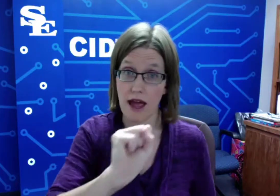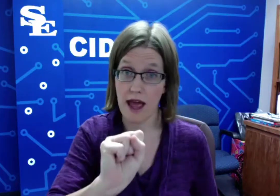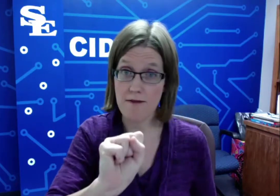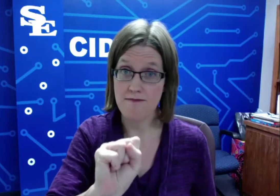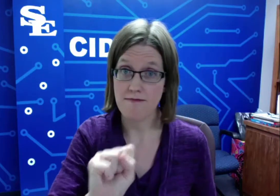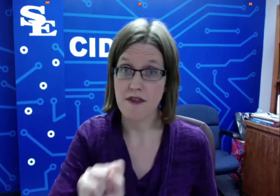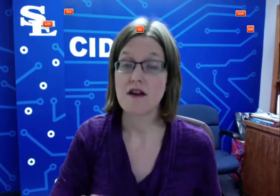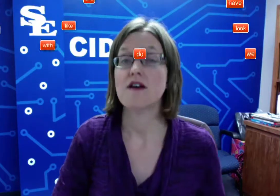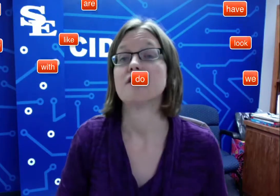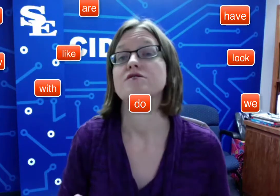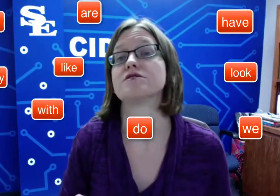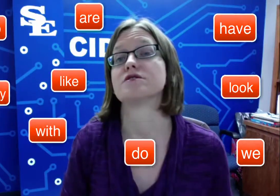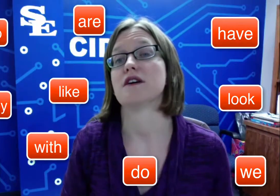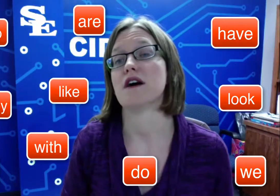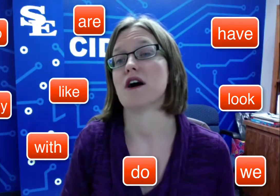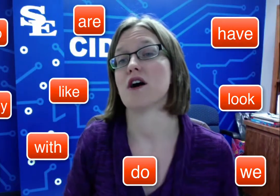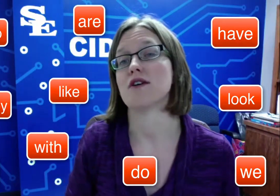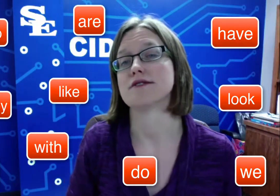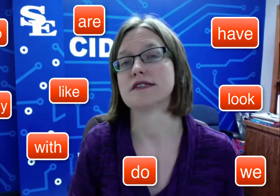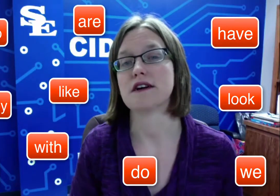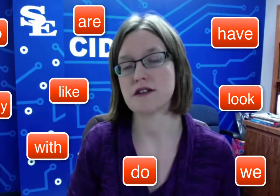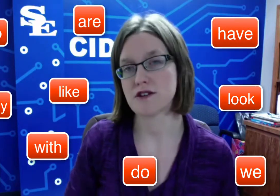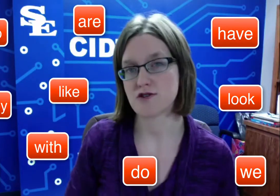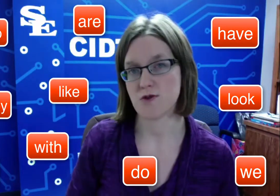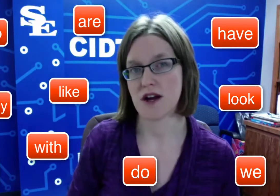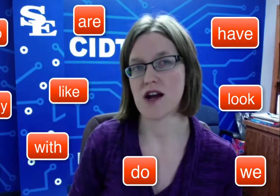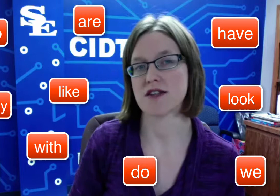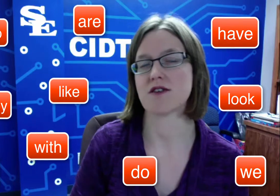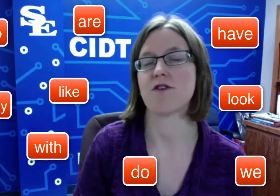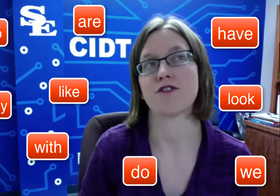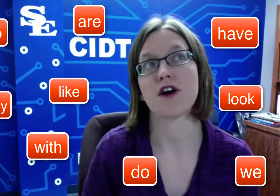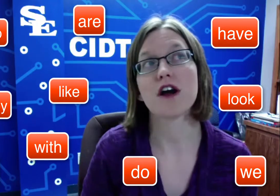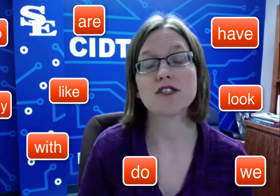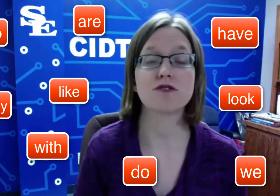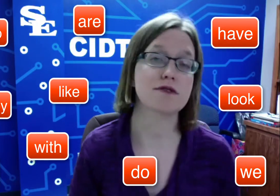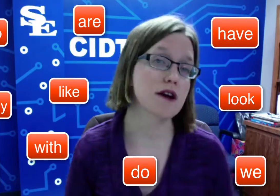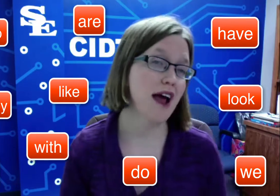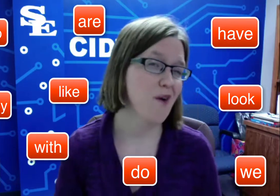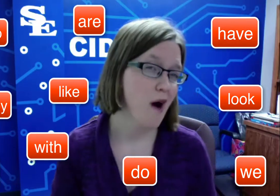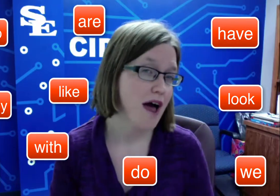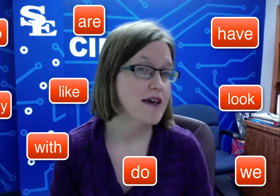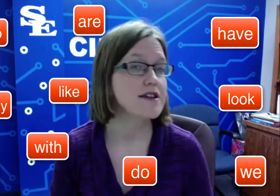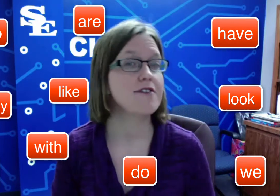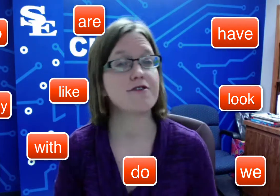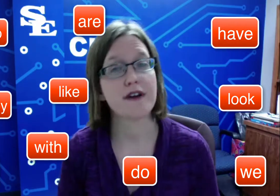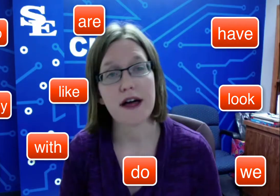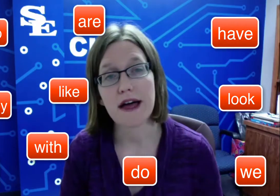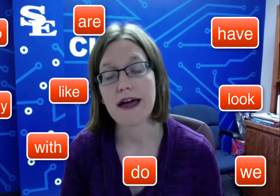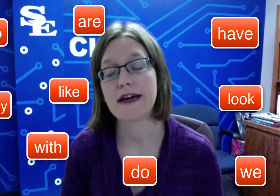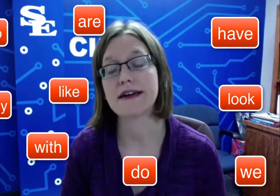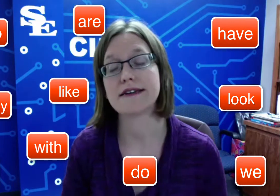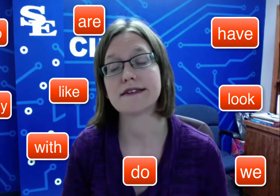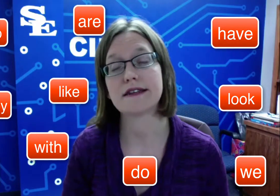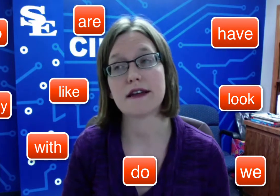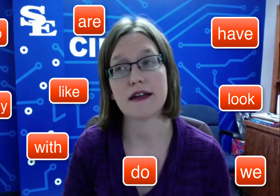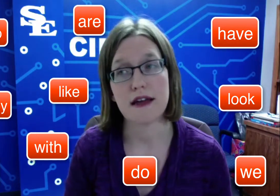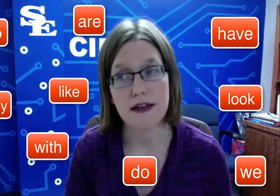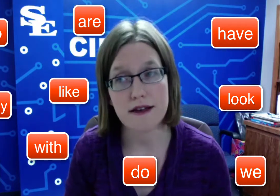okay? So, you see all those words? The first word I want you to find